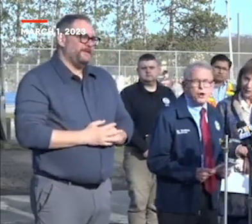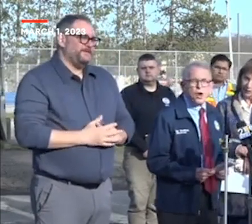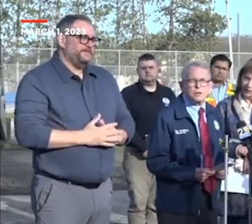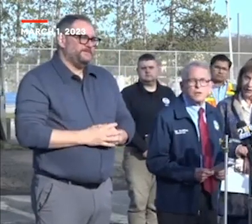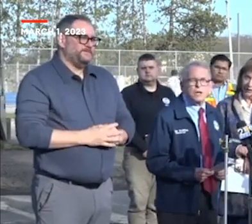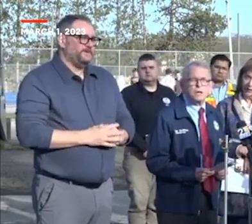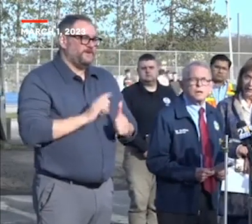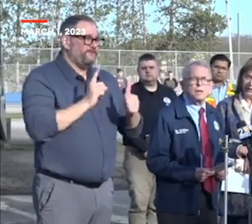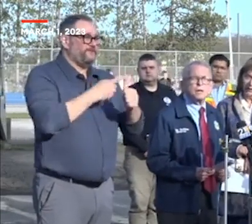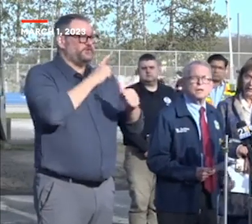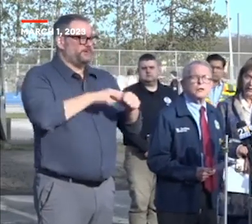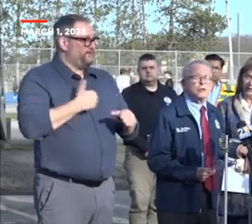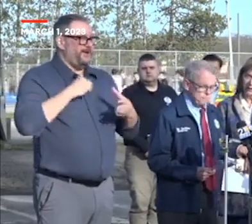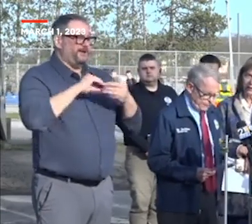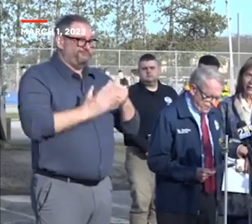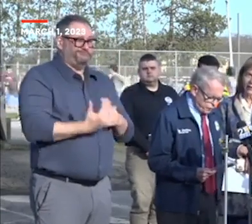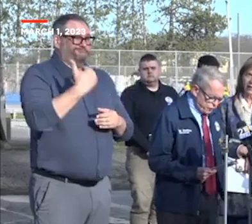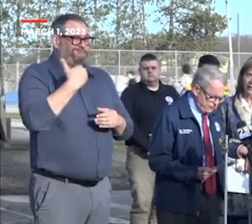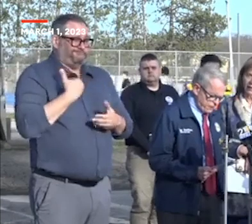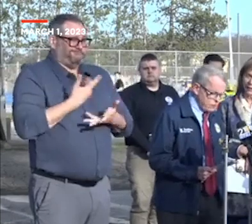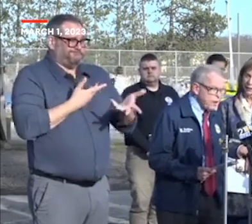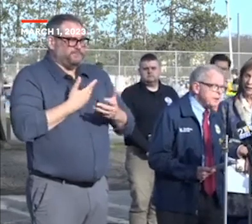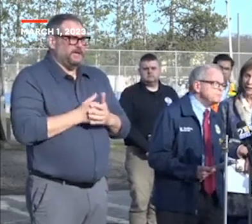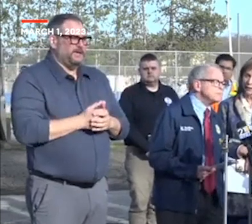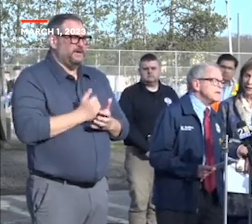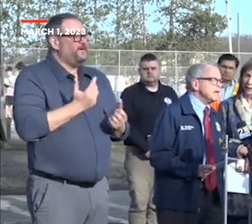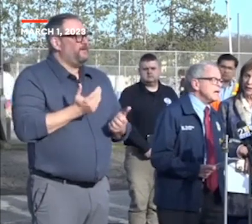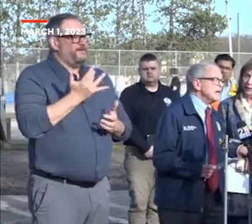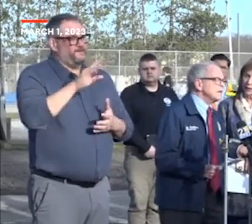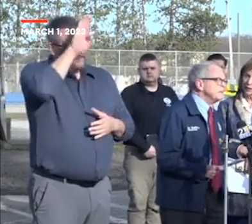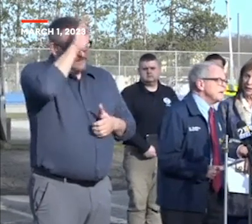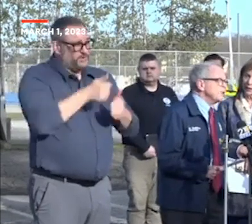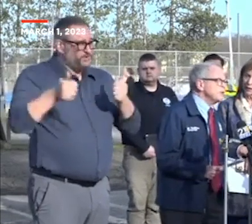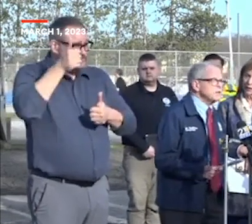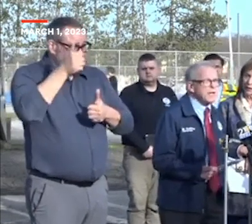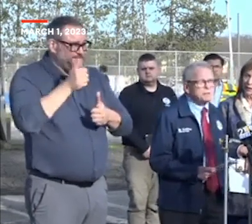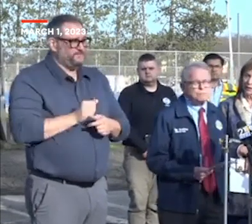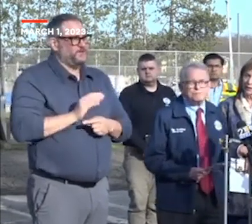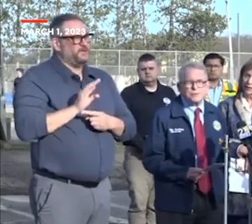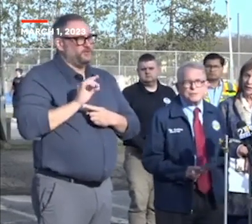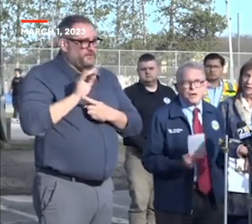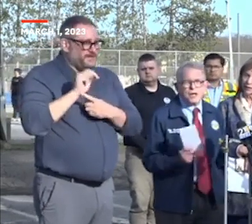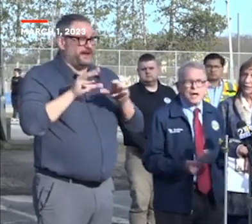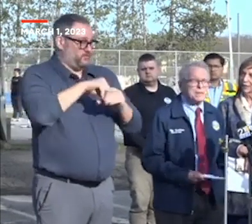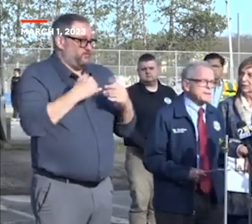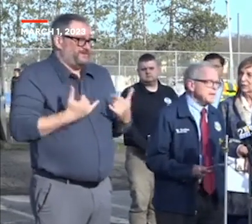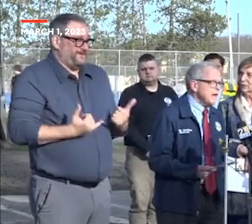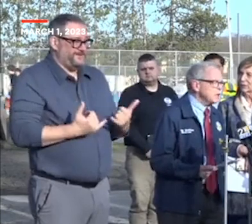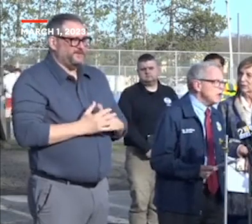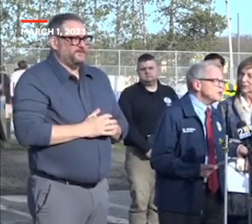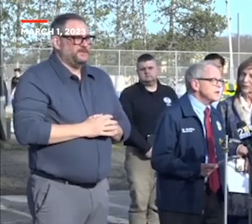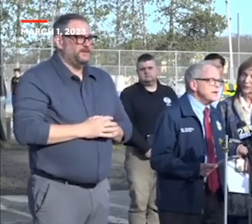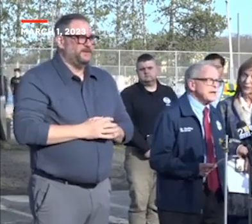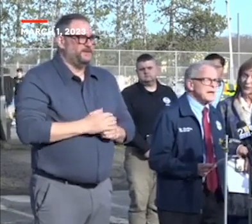I talked to Fire Chief Drabick, and including today when the mayor and I and he